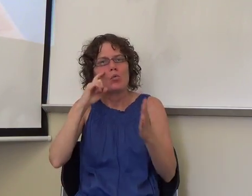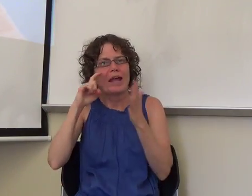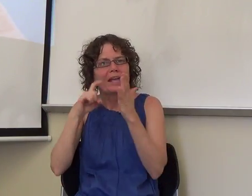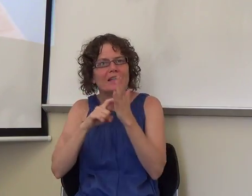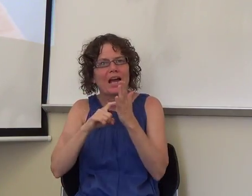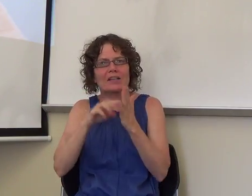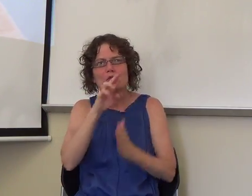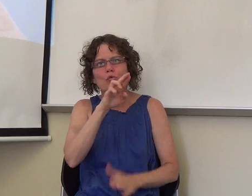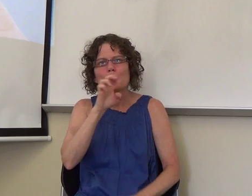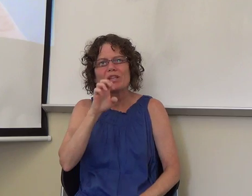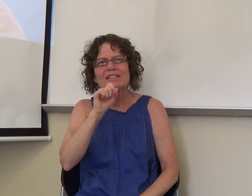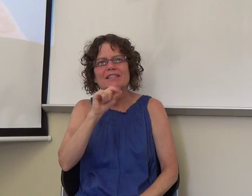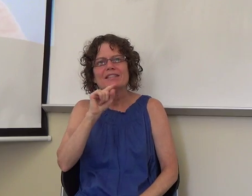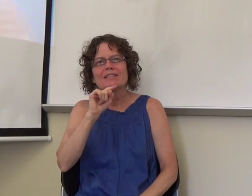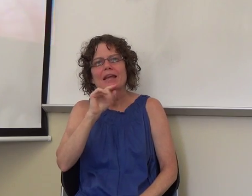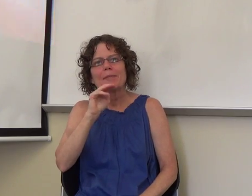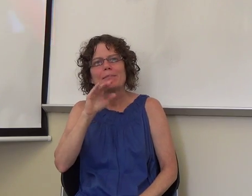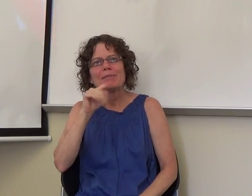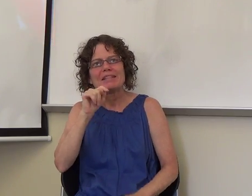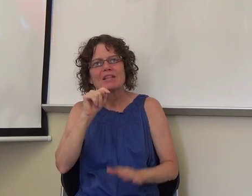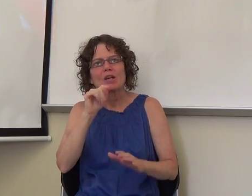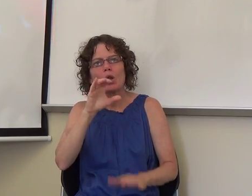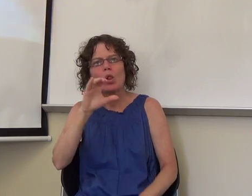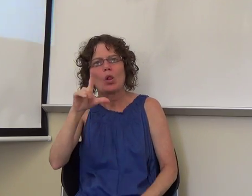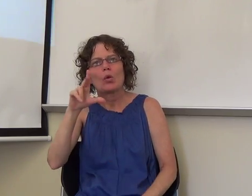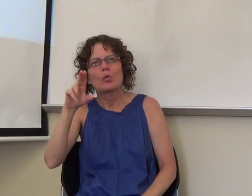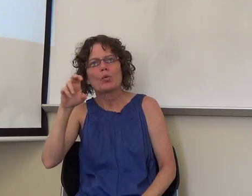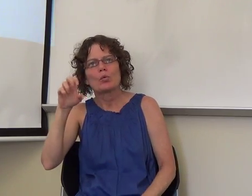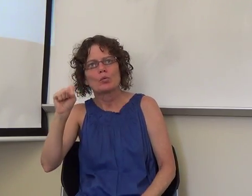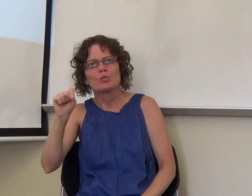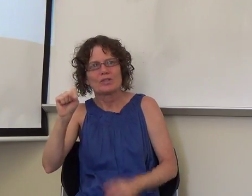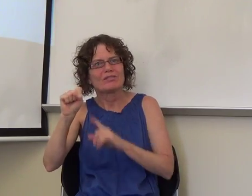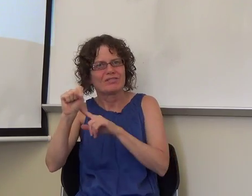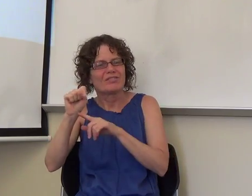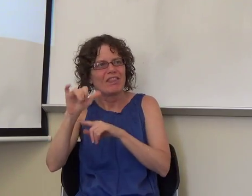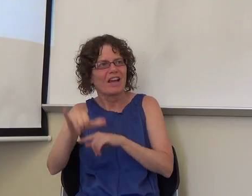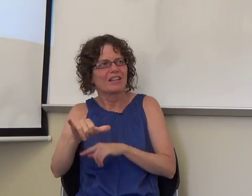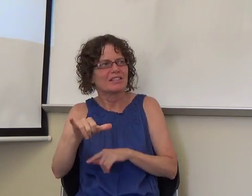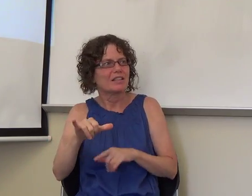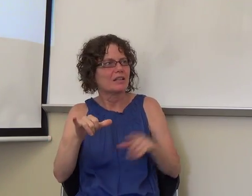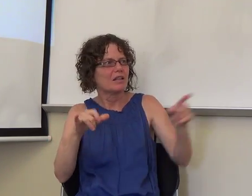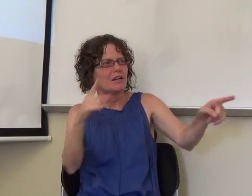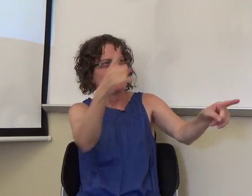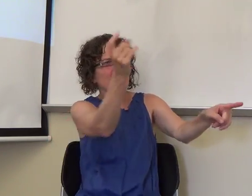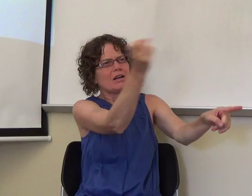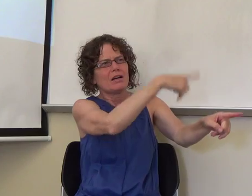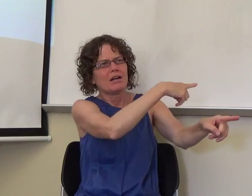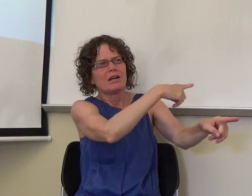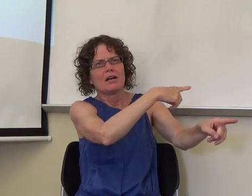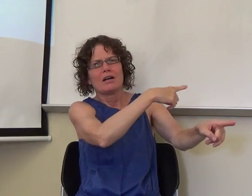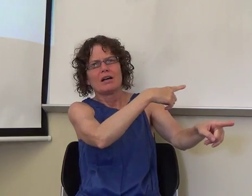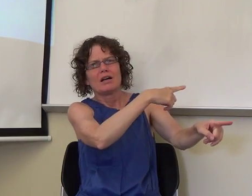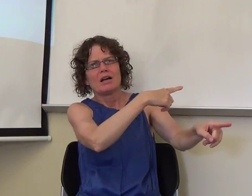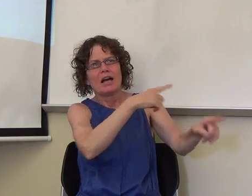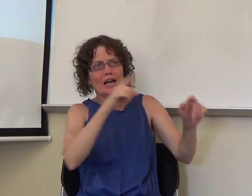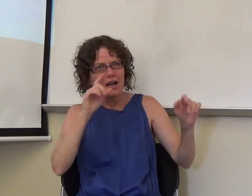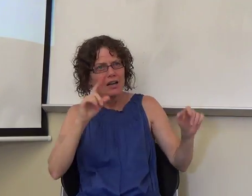restatement clues are just what they say, yeah. Can it also be, is not really needed?